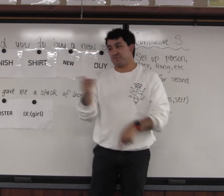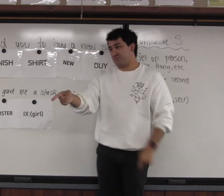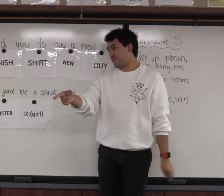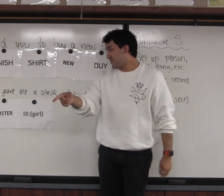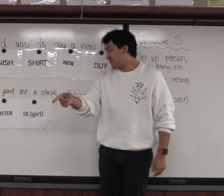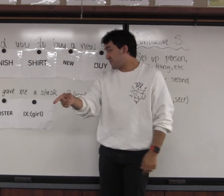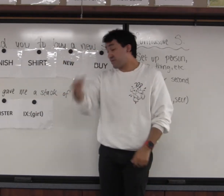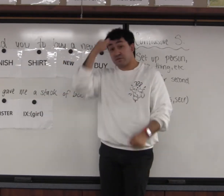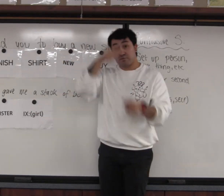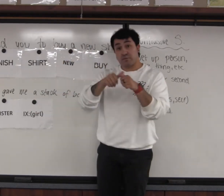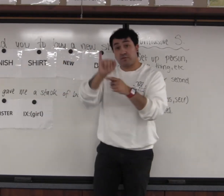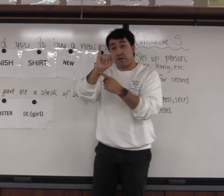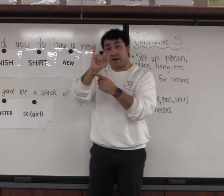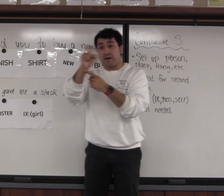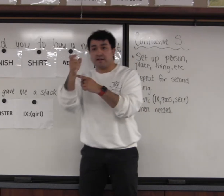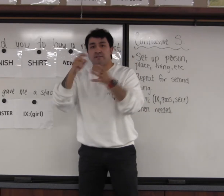That's the card we're going to use for setting up.